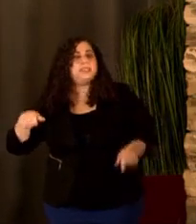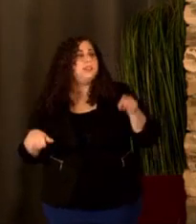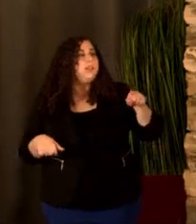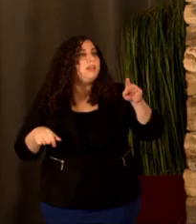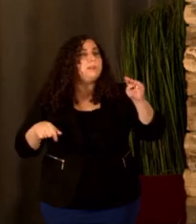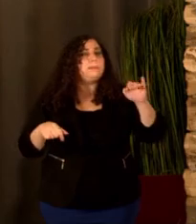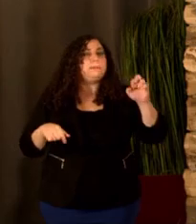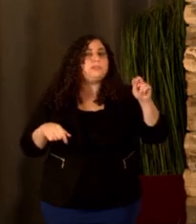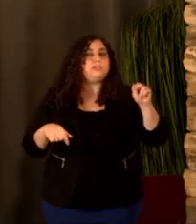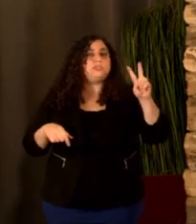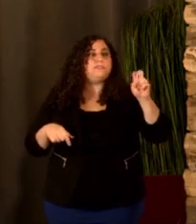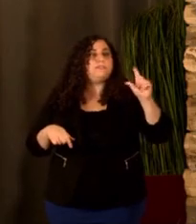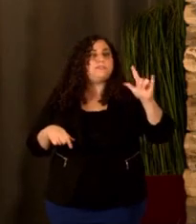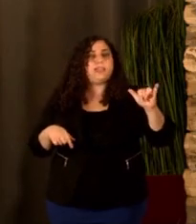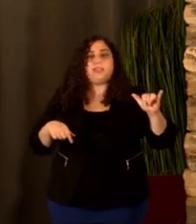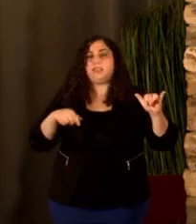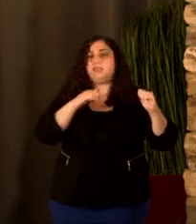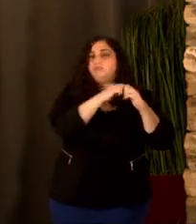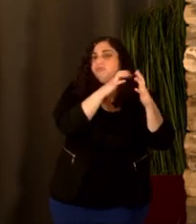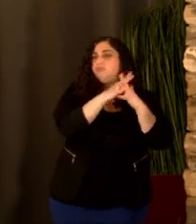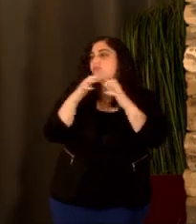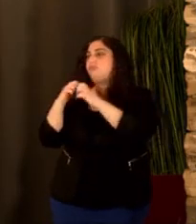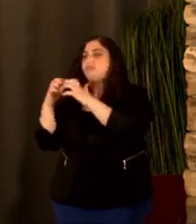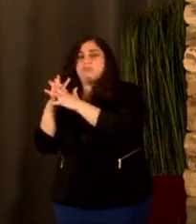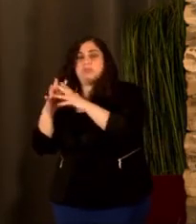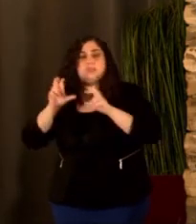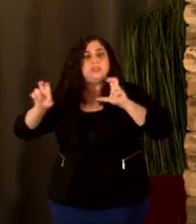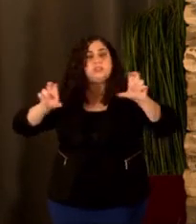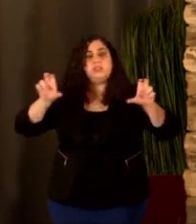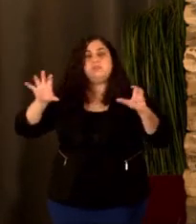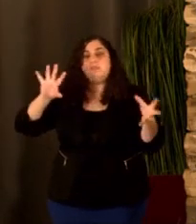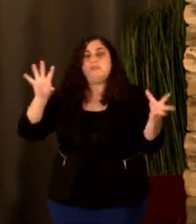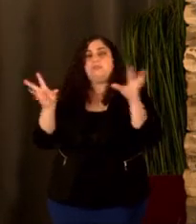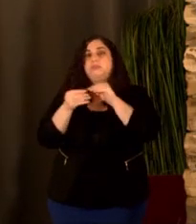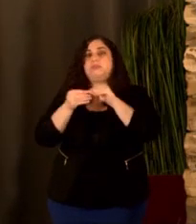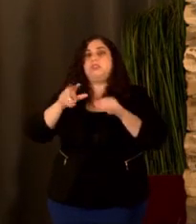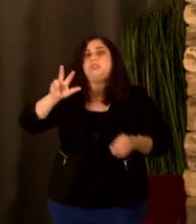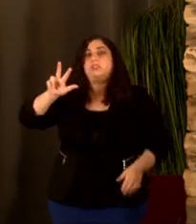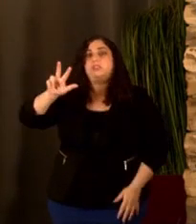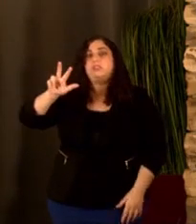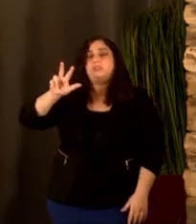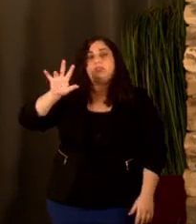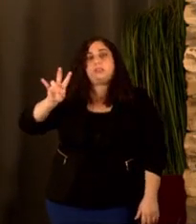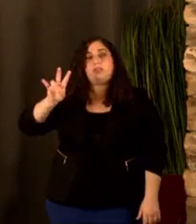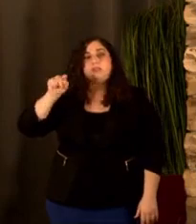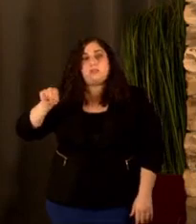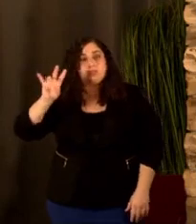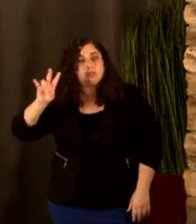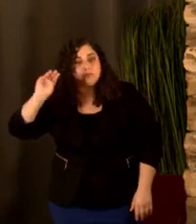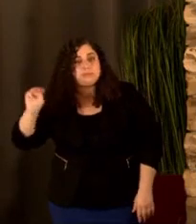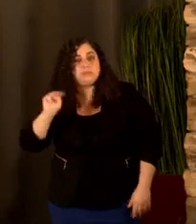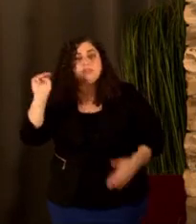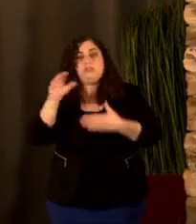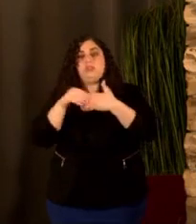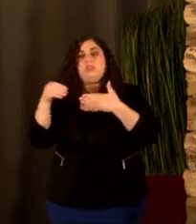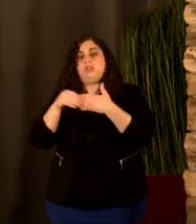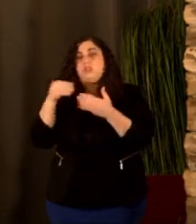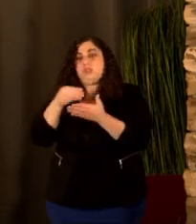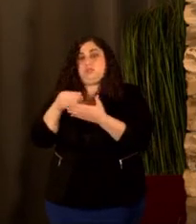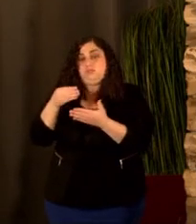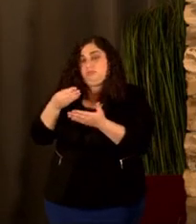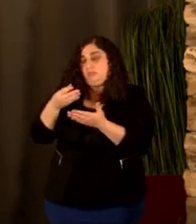State's contribution in both those projects totaled $37.7 million, leveraging money from the city, the